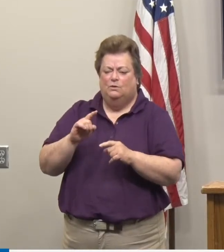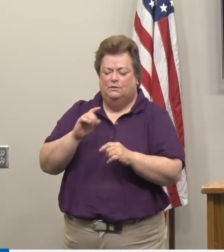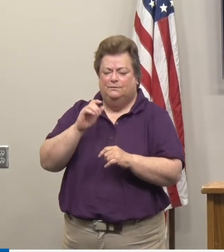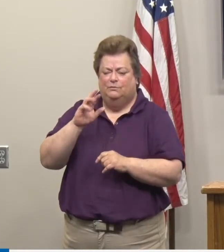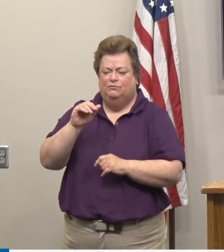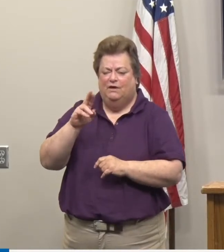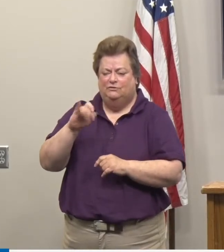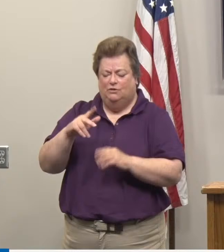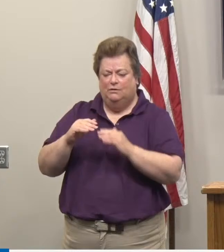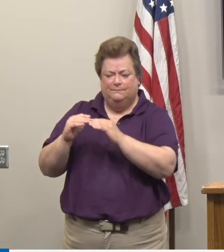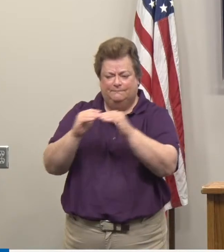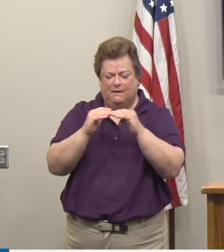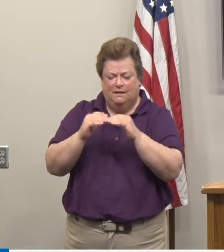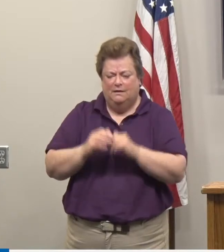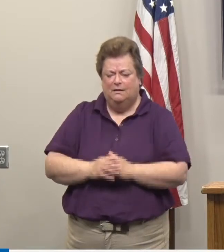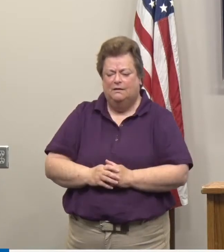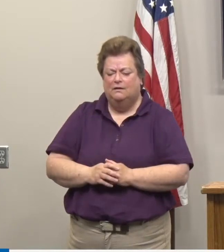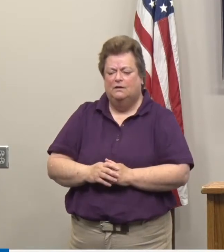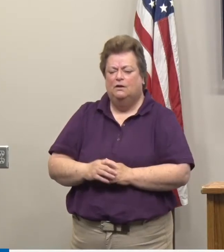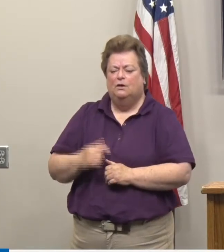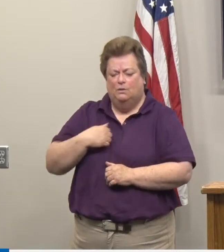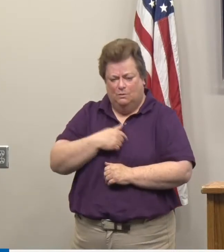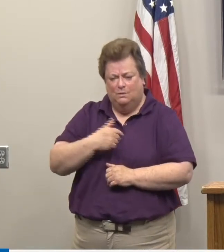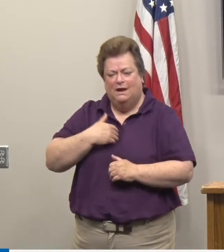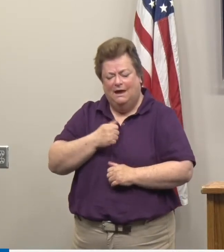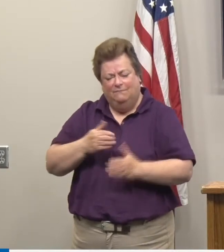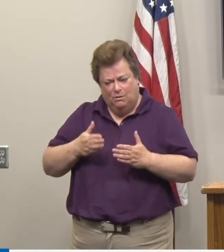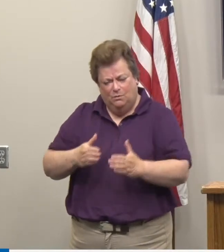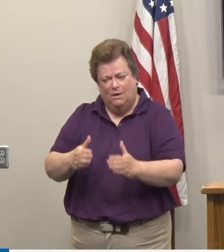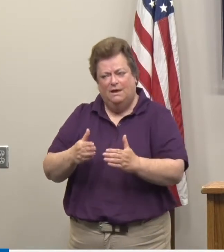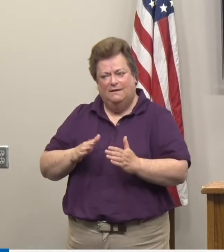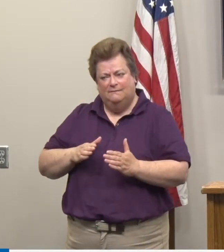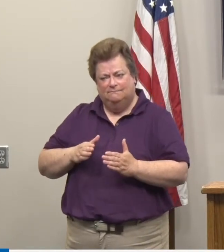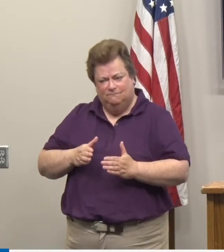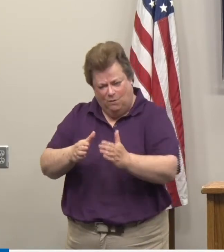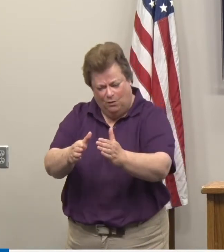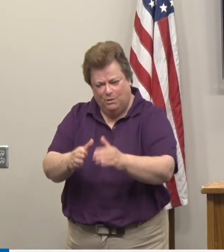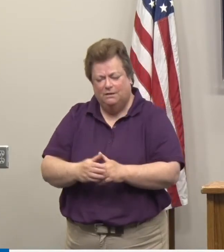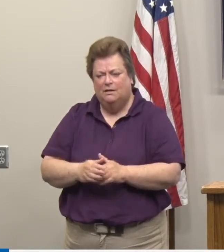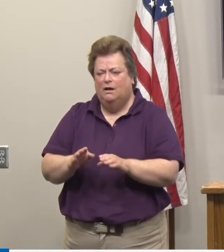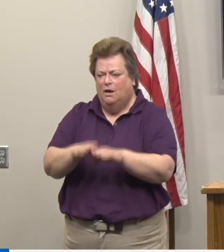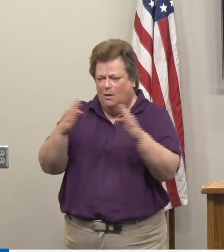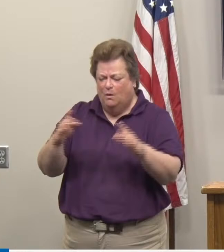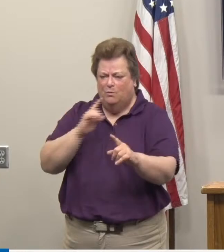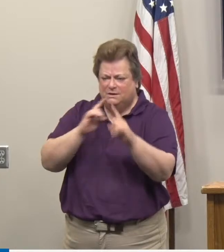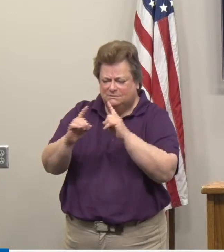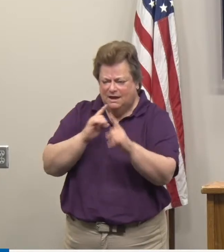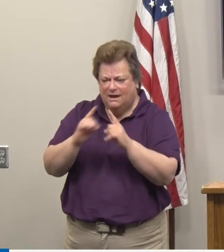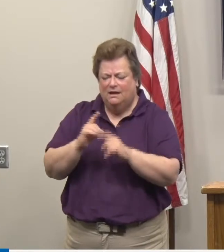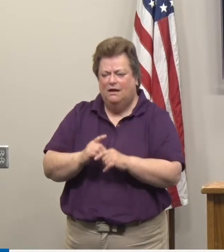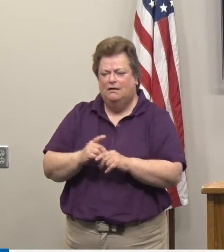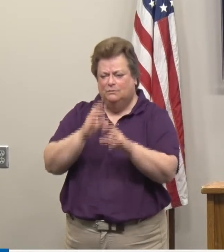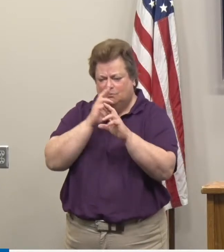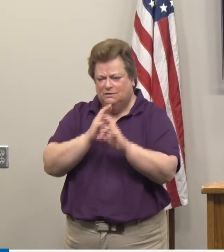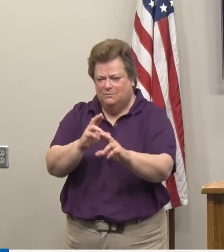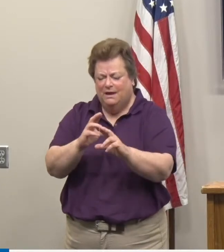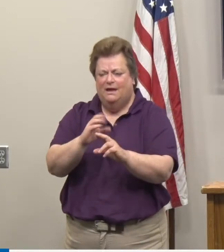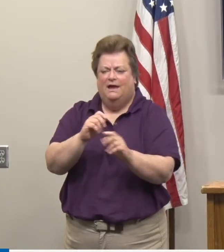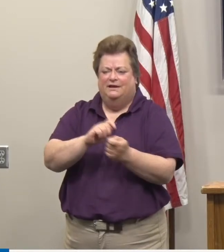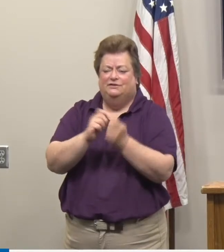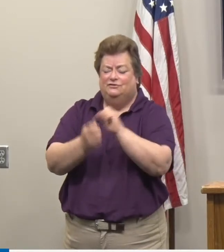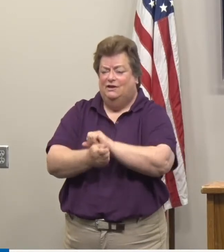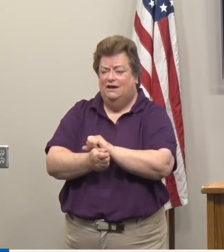night demonstrated that there is a way forward for our community, a path of open dialogue, respect, and